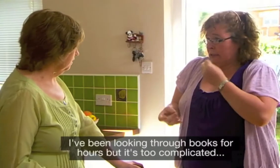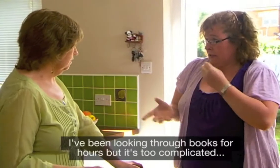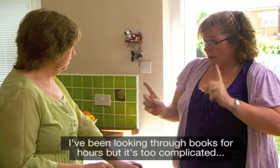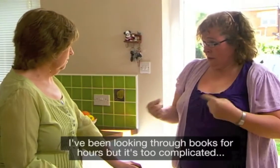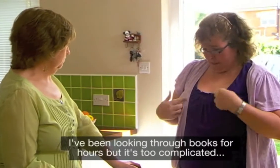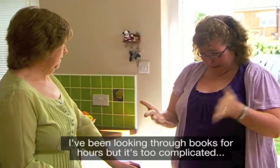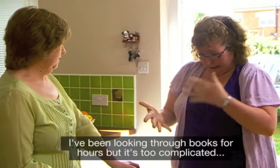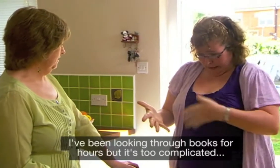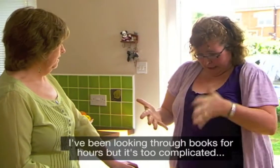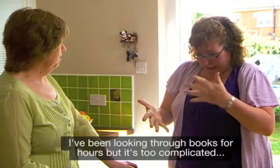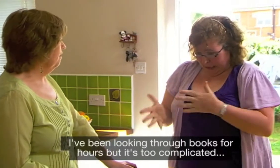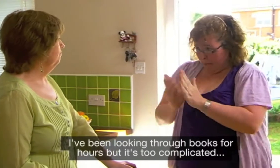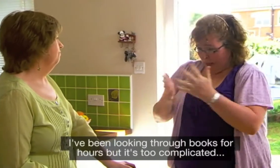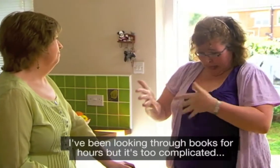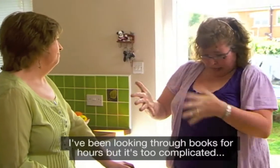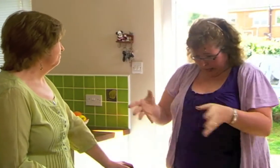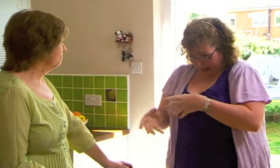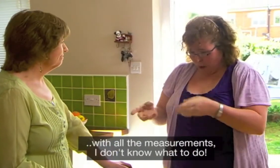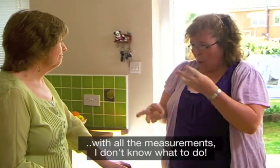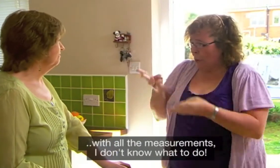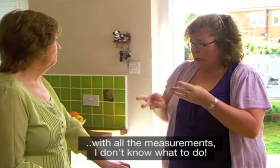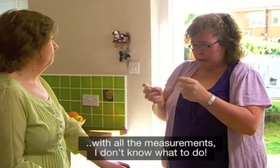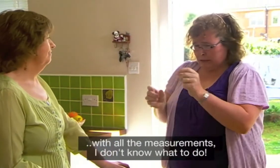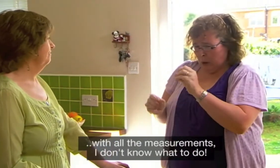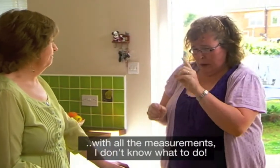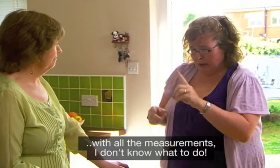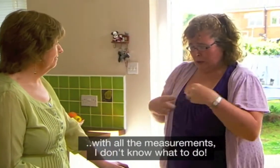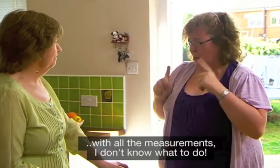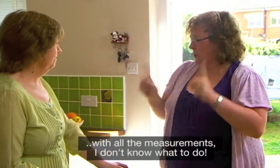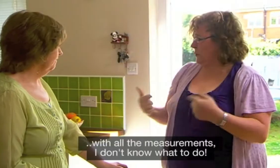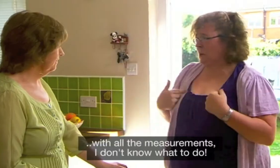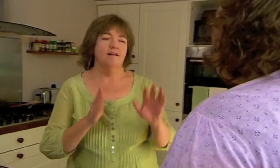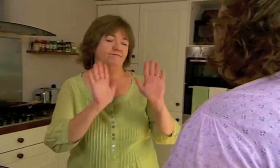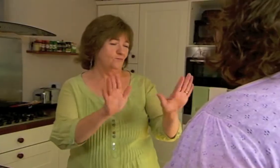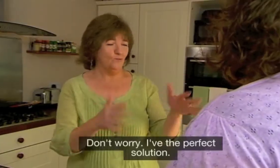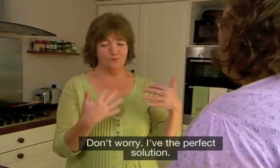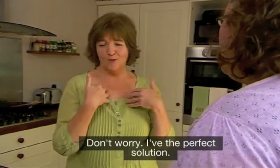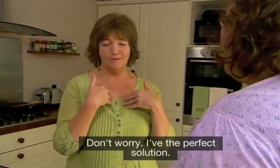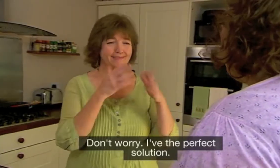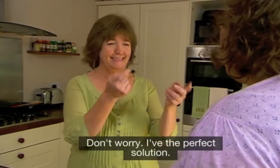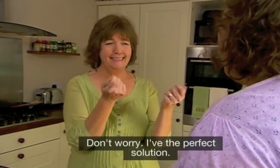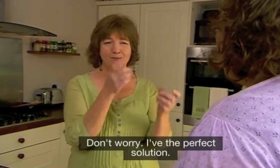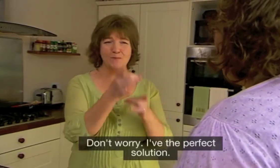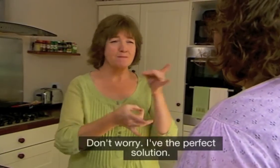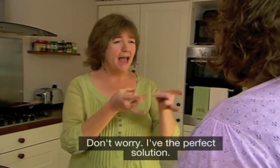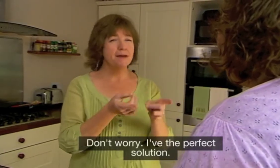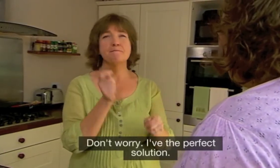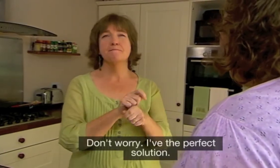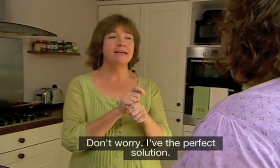hours, but it all seems way too complicated with all the measurements, ounces and all that. I don't know what to do. Don't worry. I've the perfect